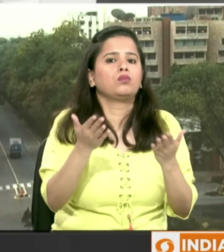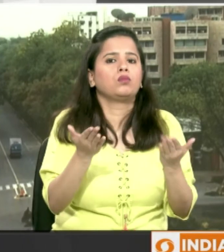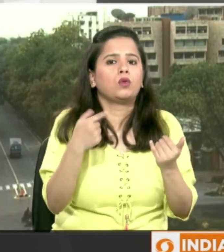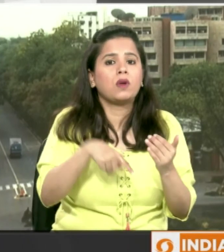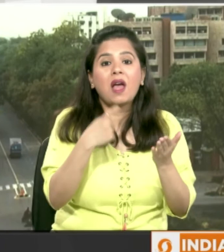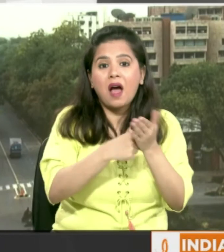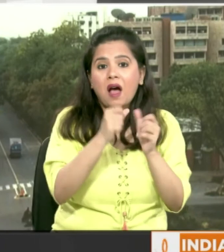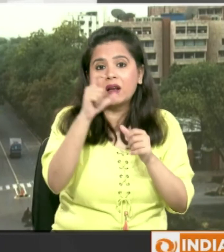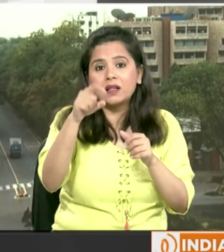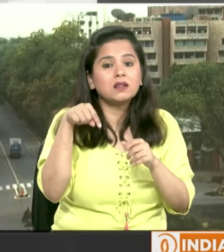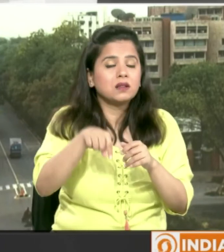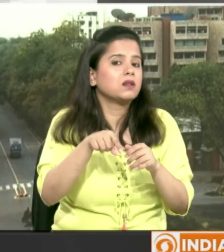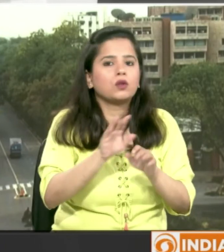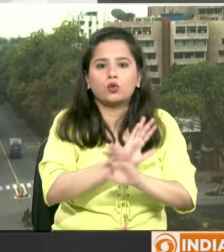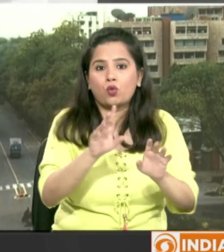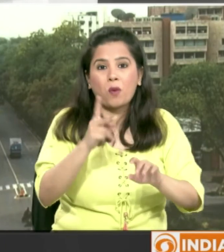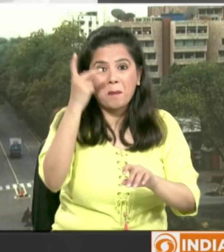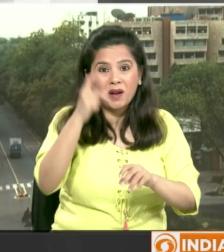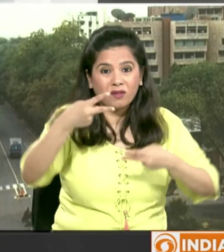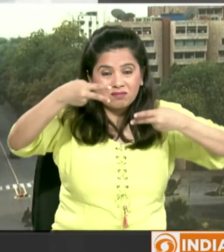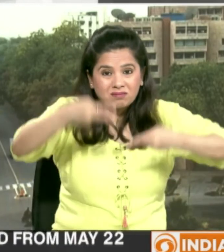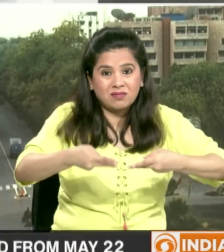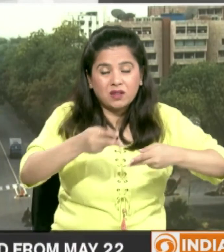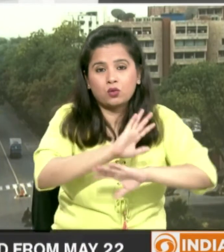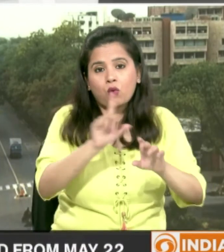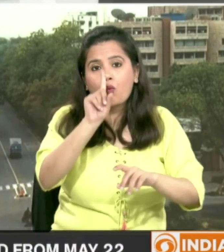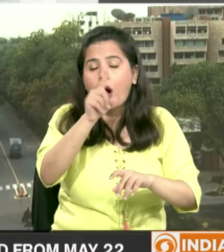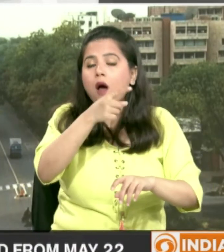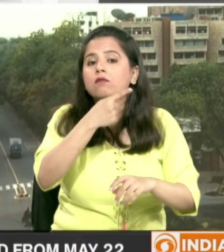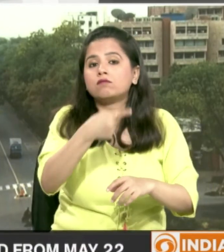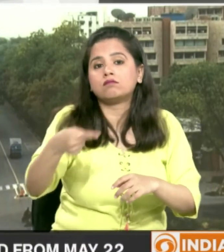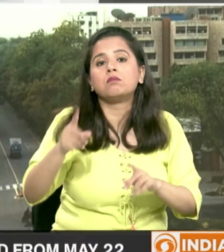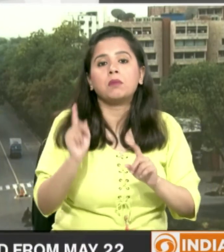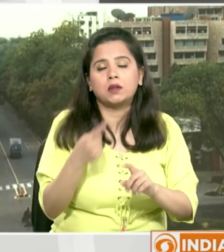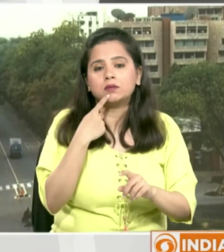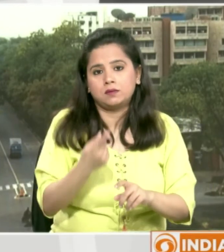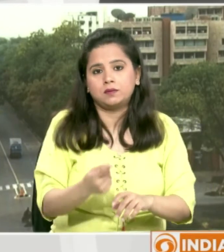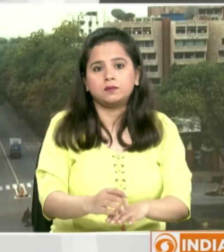no RAC ticket in these trains.